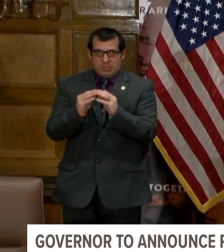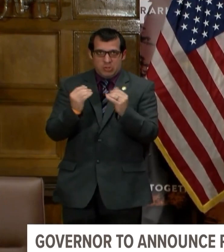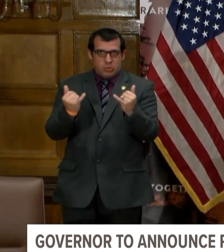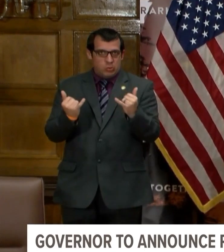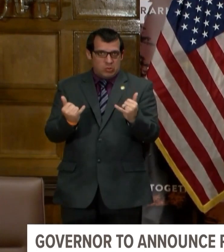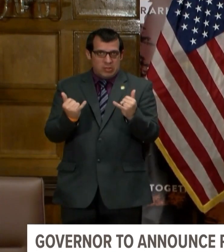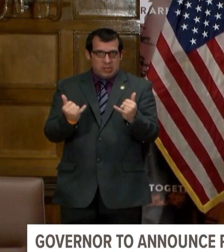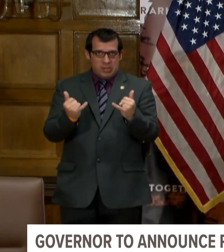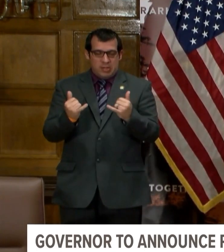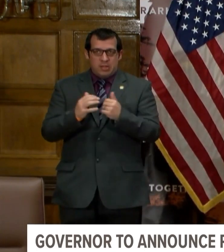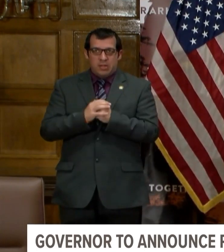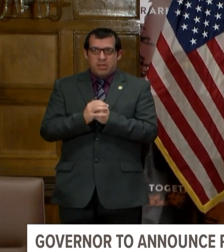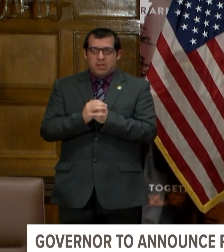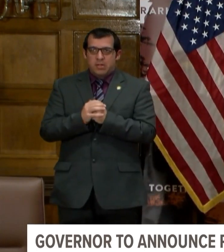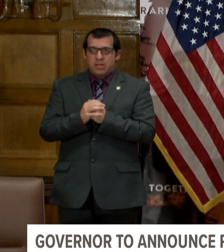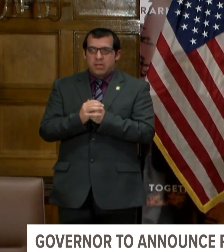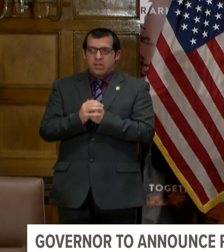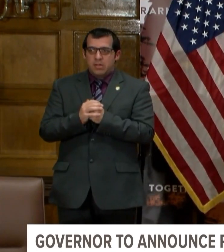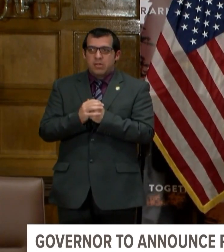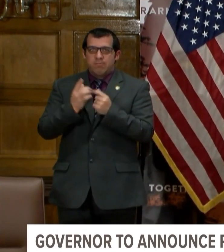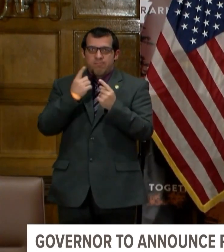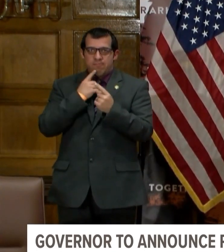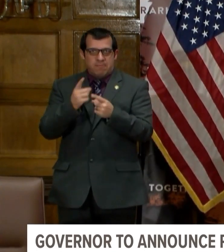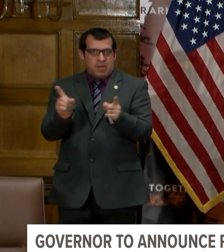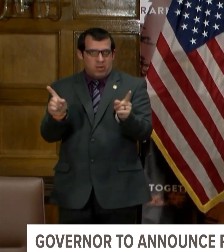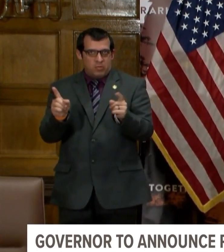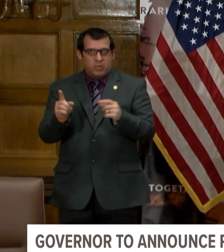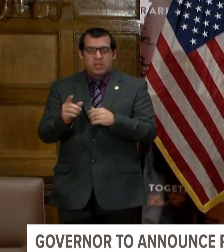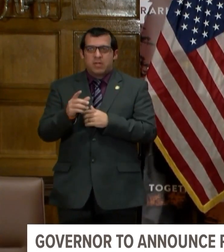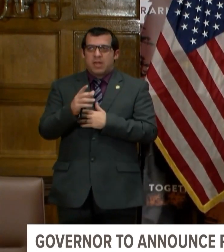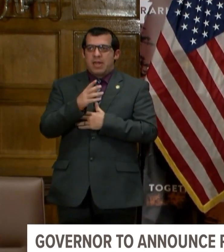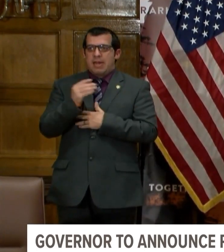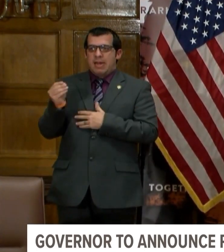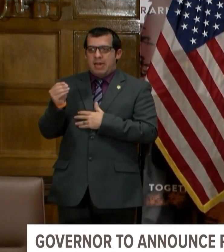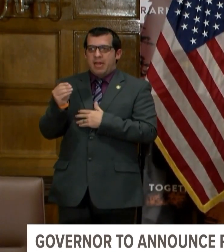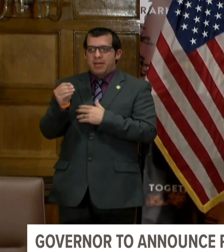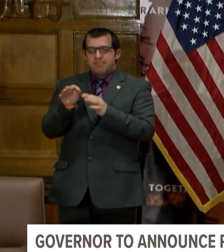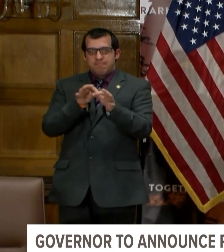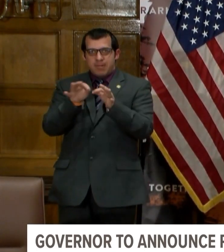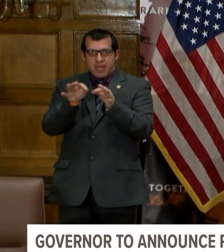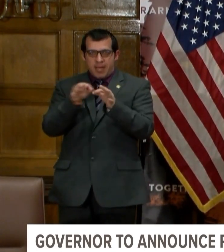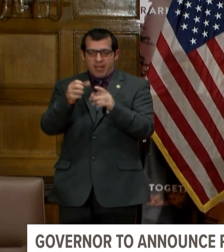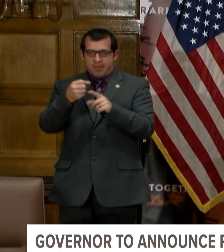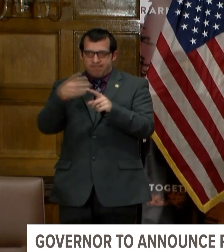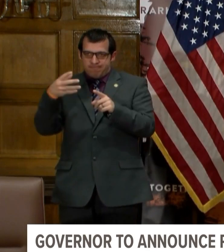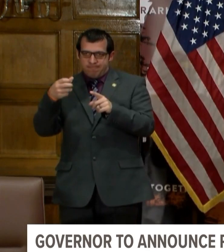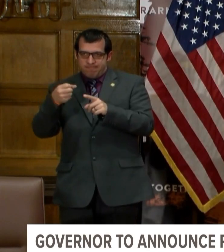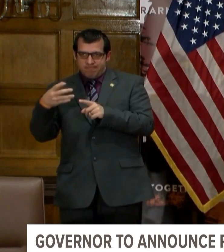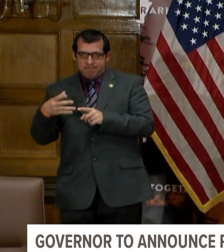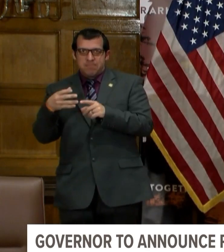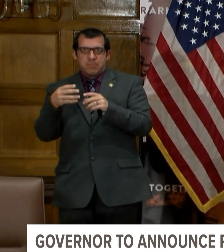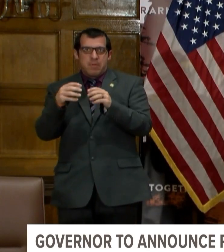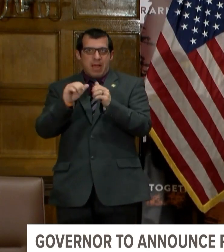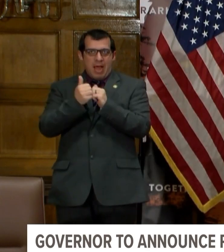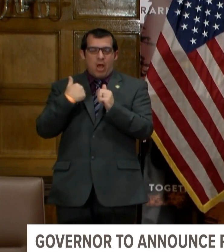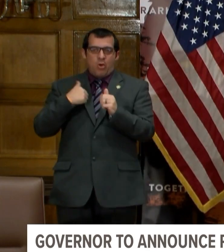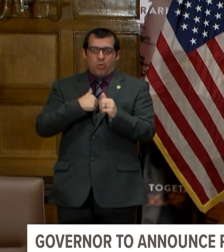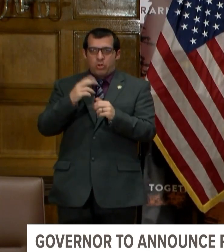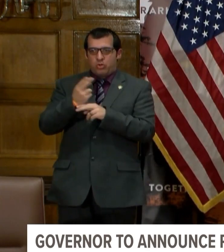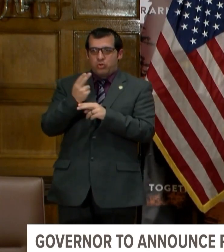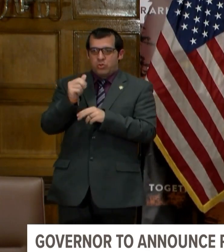today is to make an announcement and to outline how we intend to utilize our